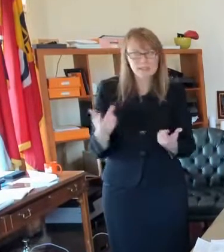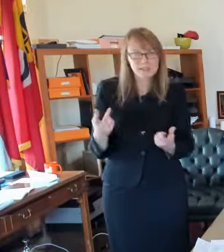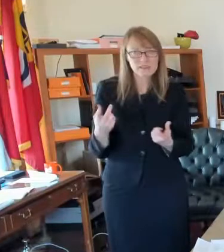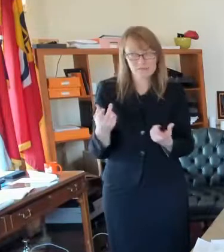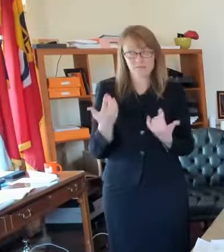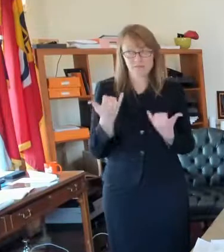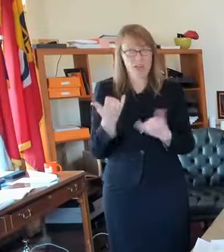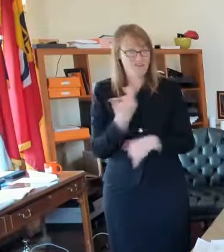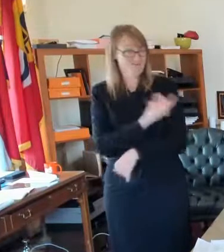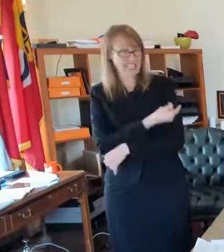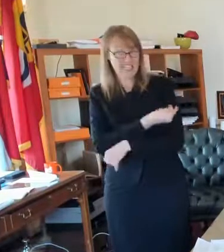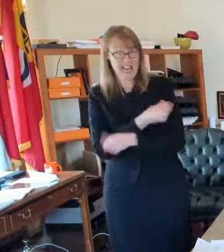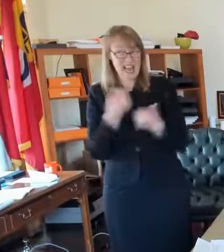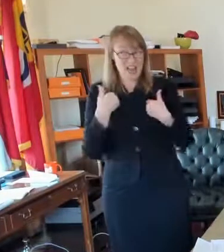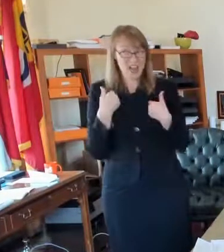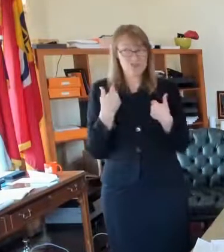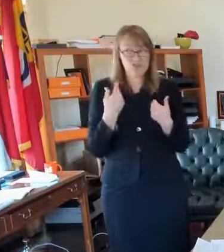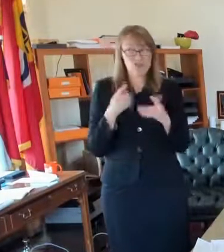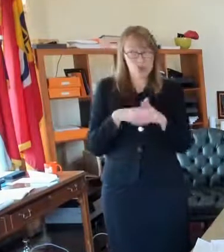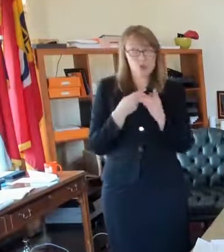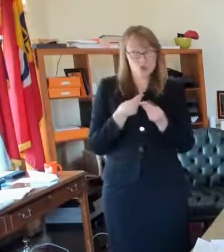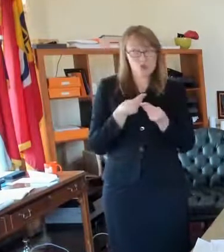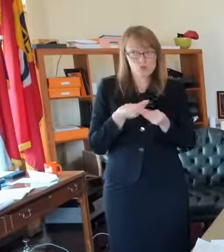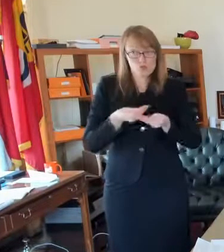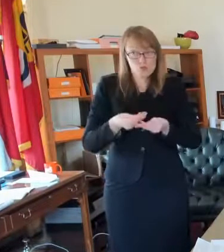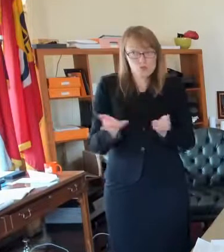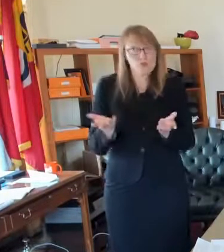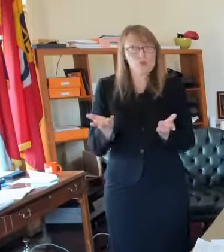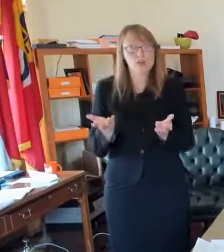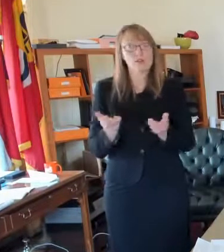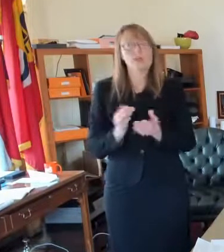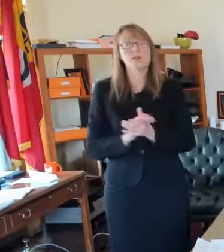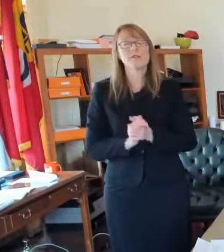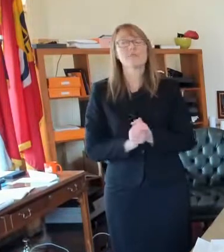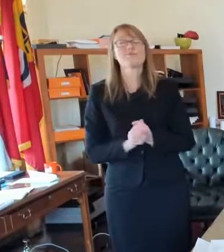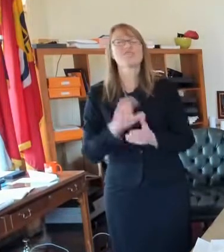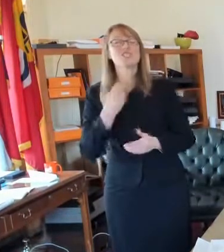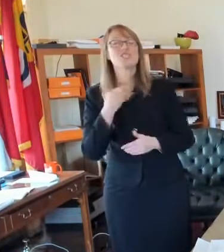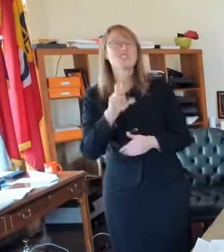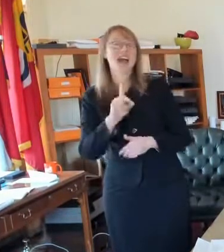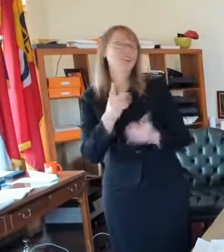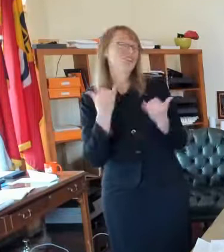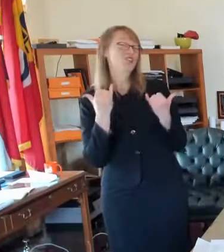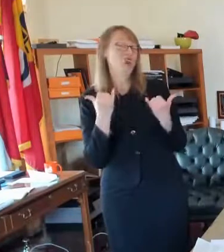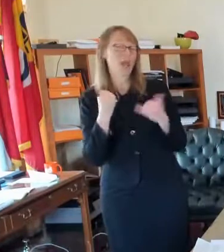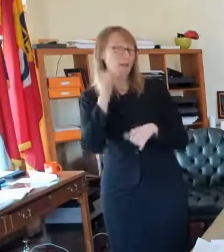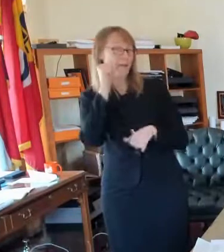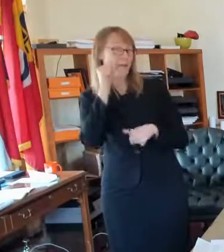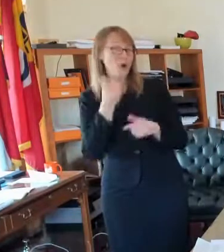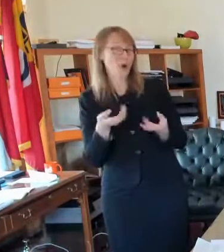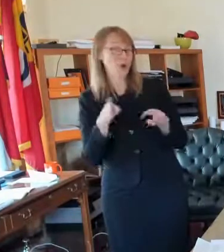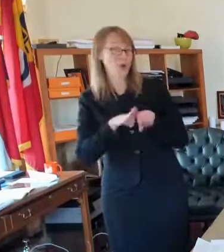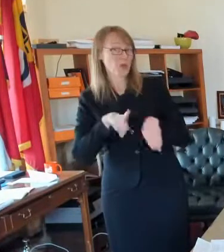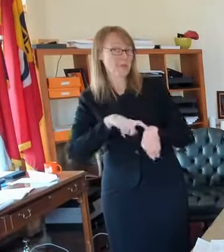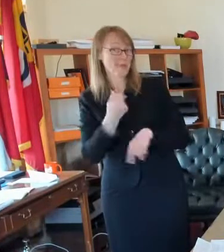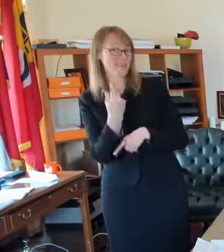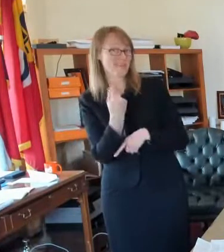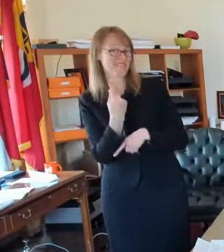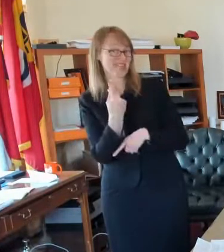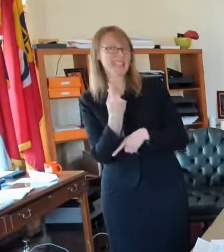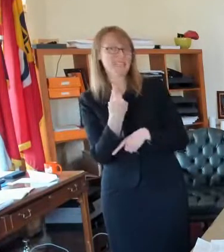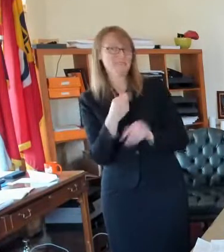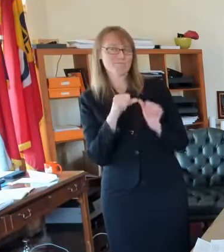know how much longer. At this point, I don't see lifting it. As you know, the county just 2 days ago